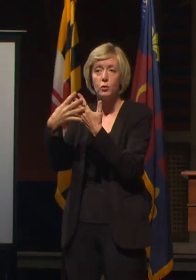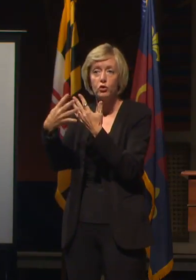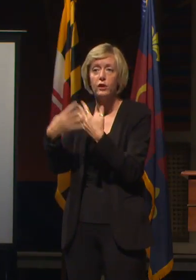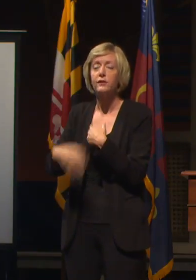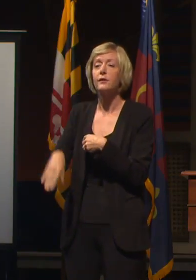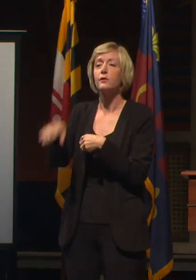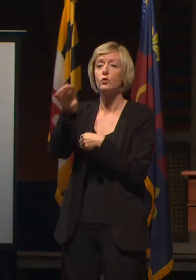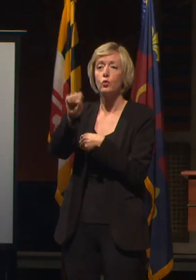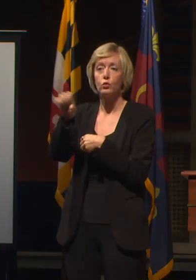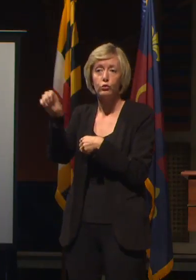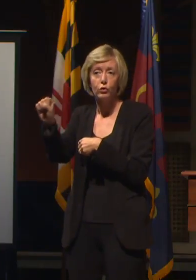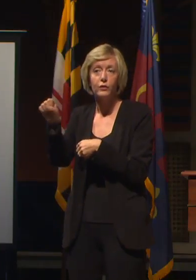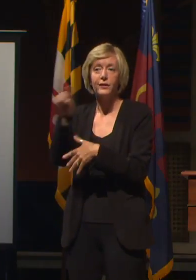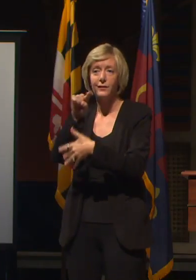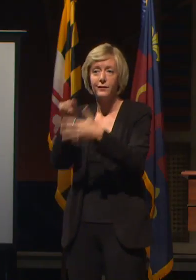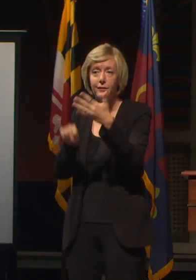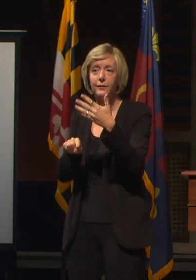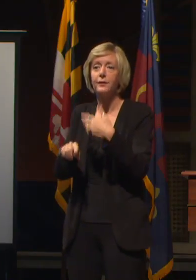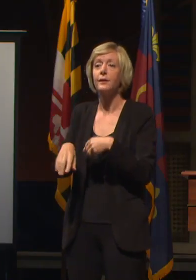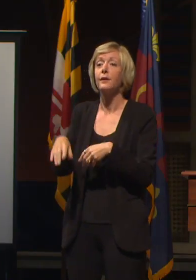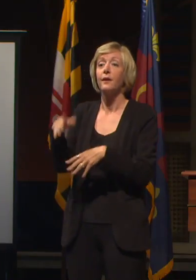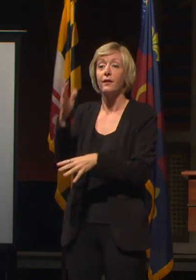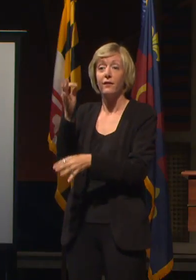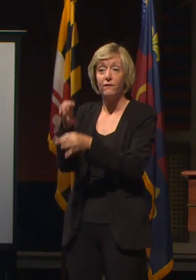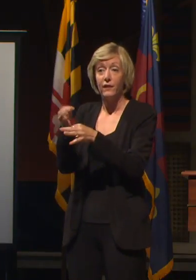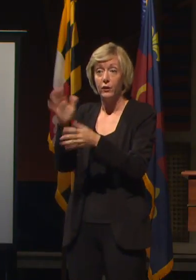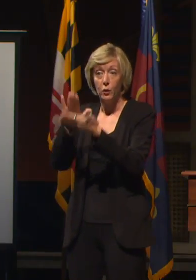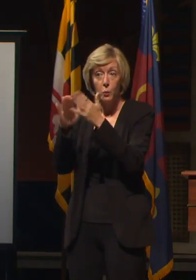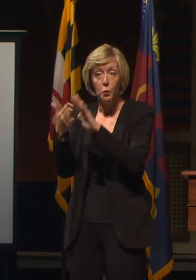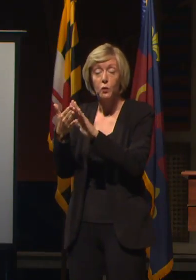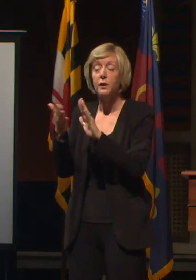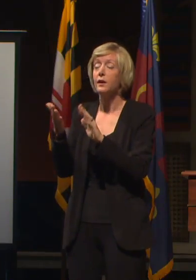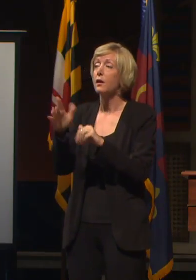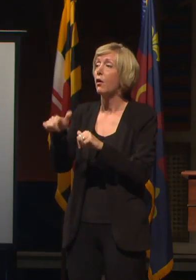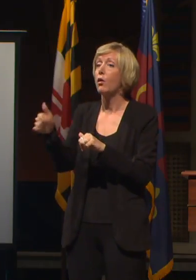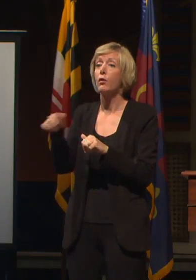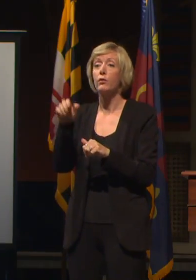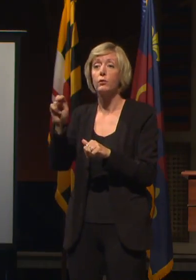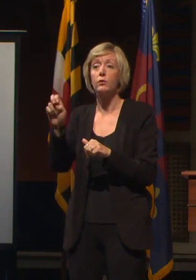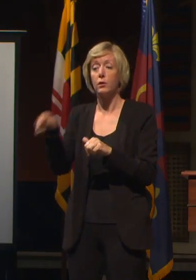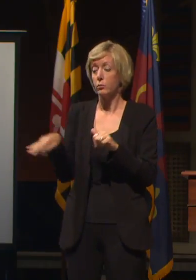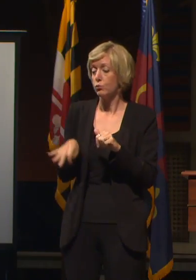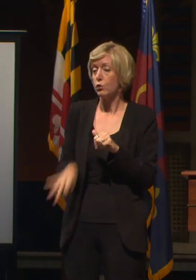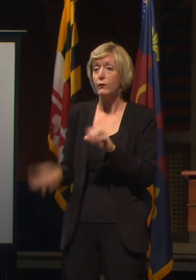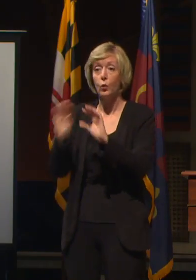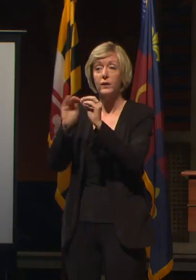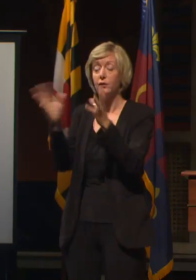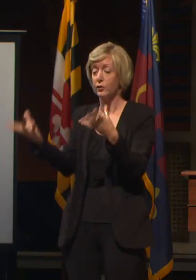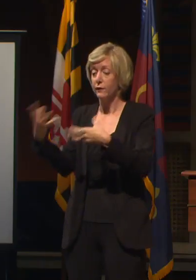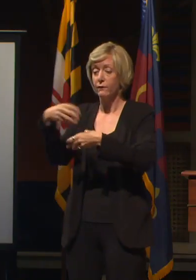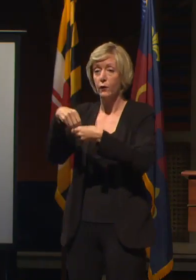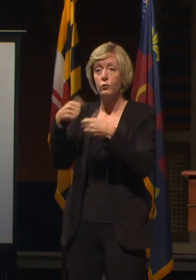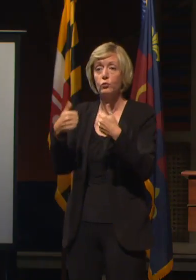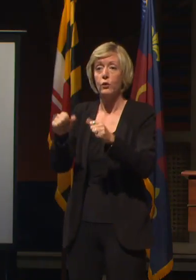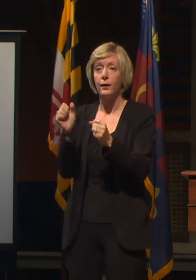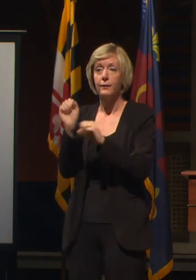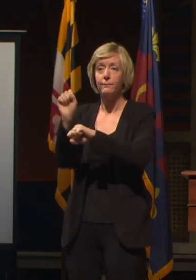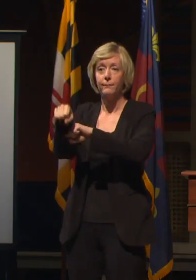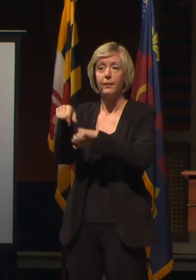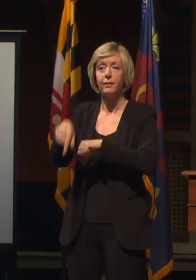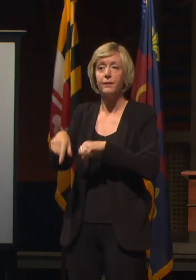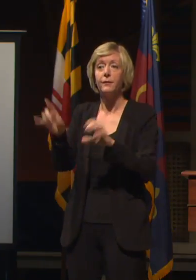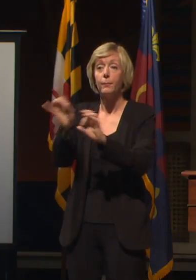social services agencies, the faith community, and other nonprofit organizations to fight this epidemic. And